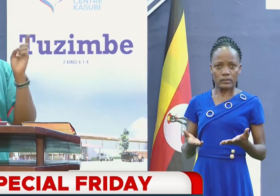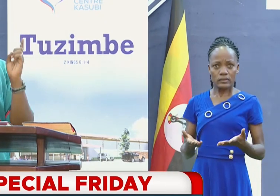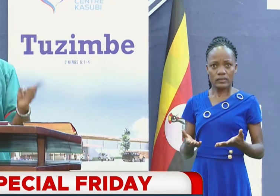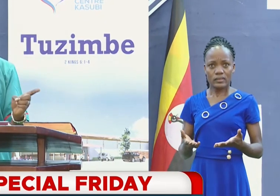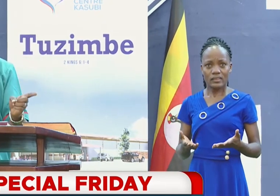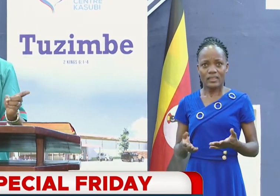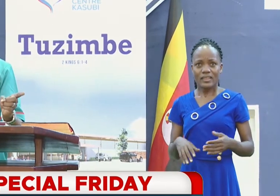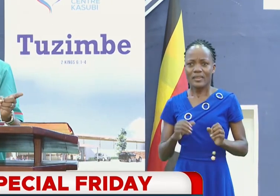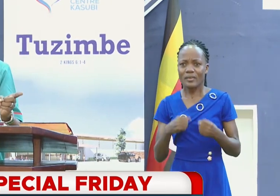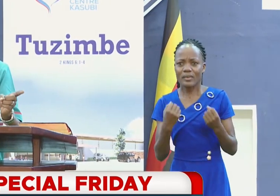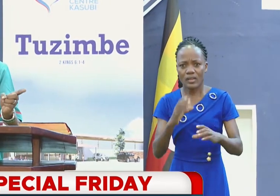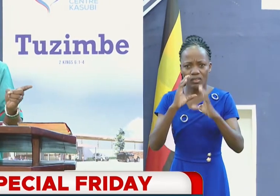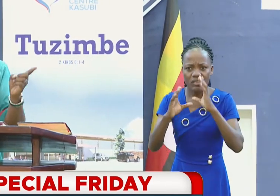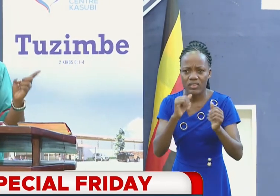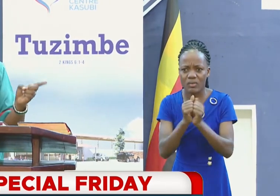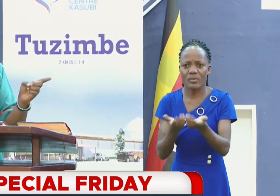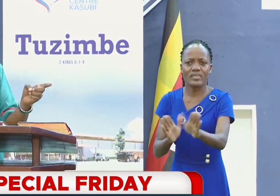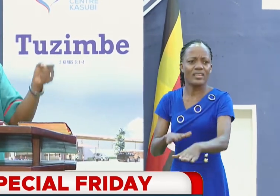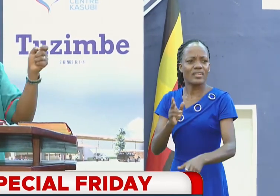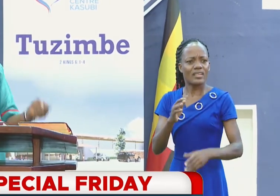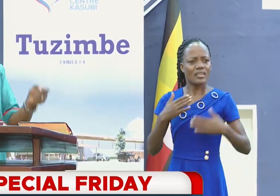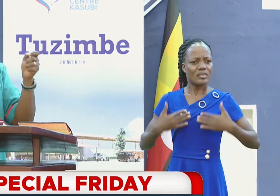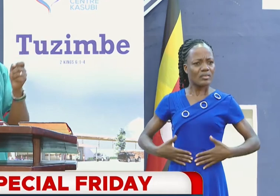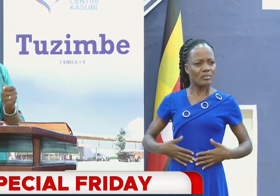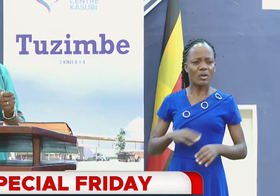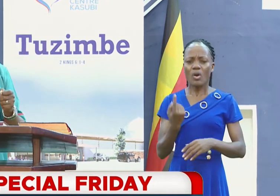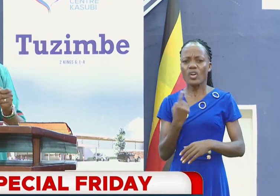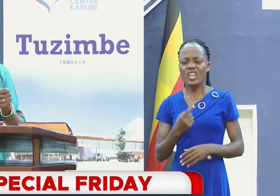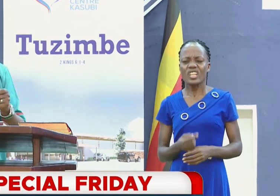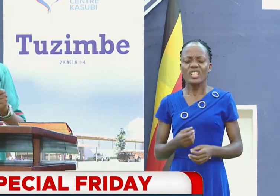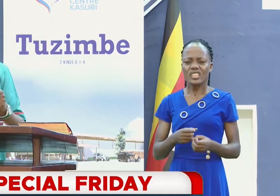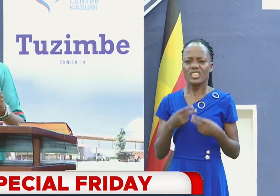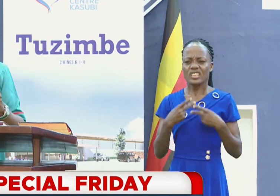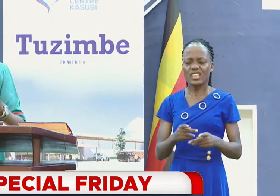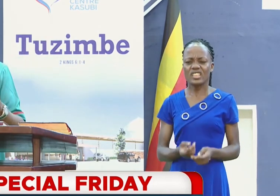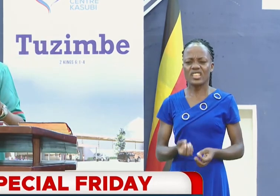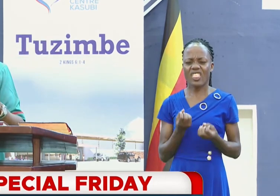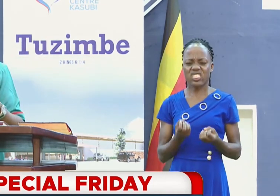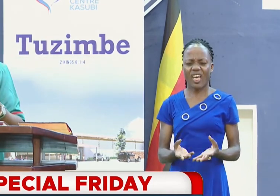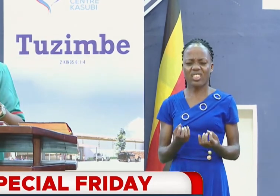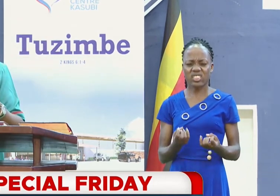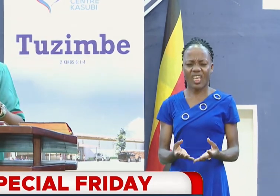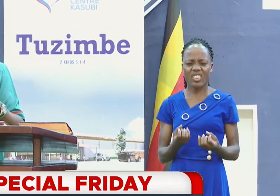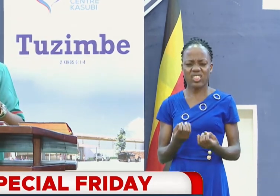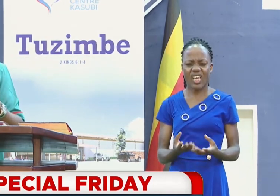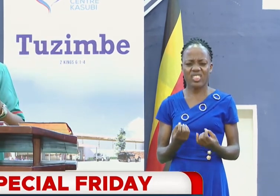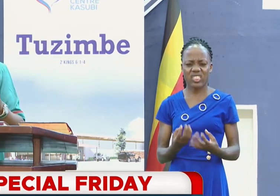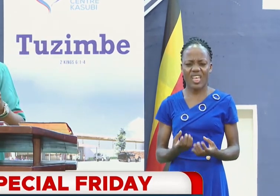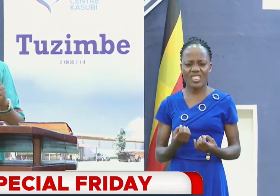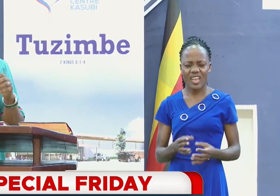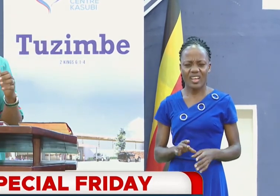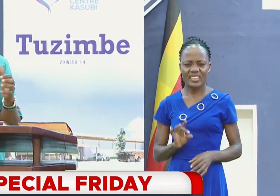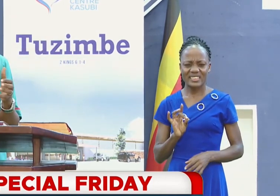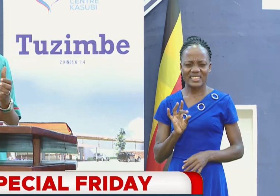terror. It does not converse. It's ruled by the law of